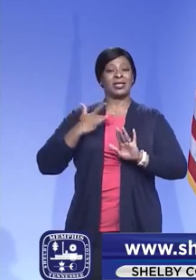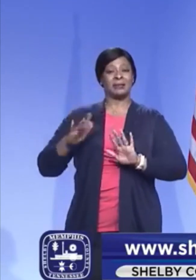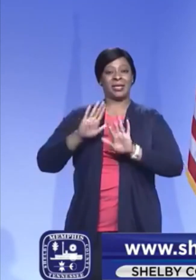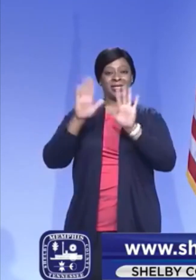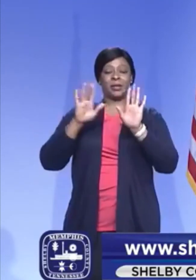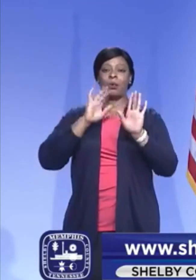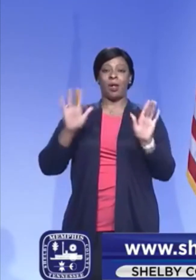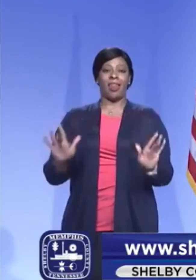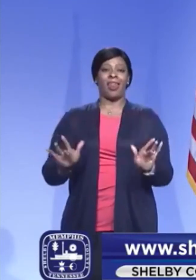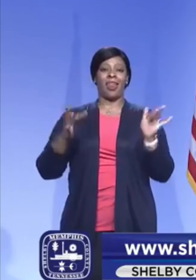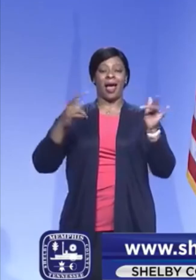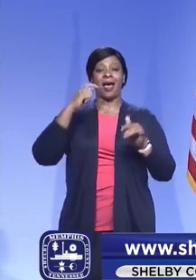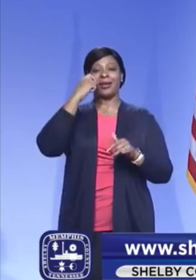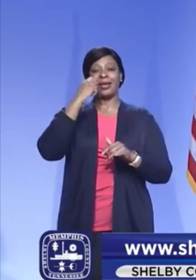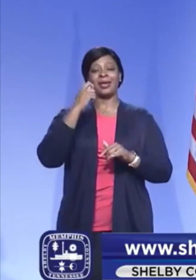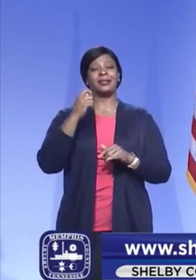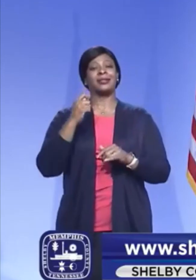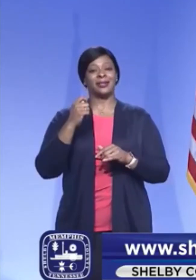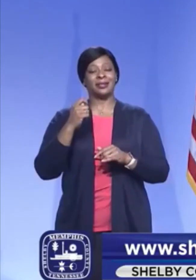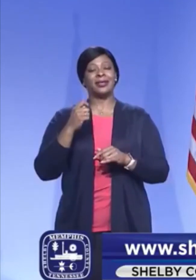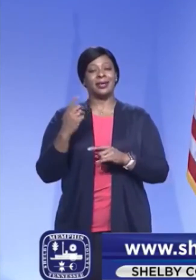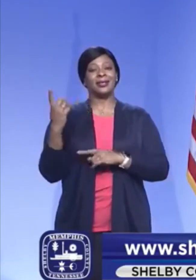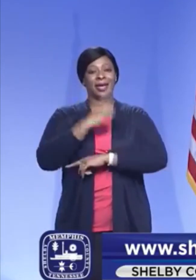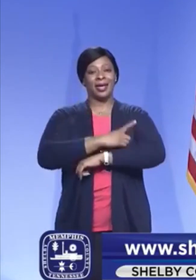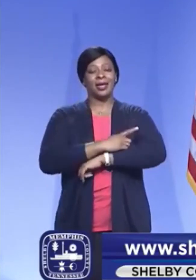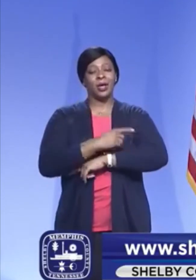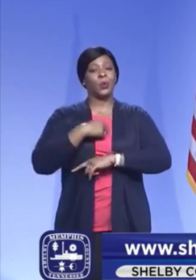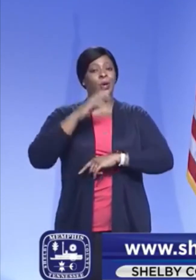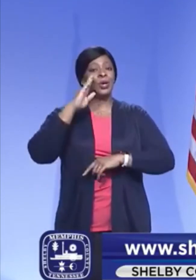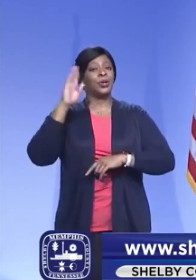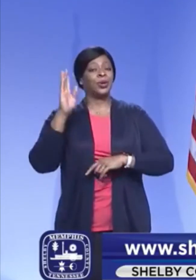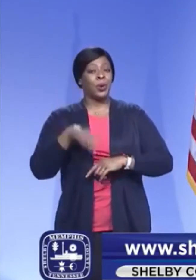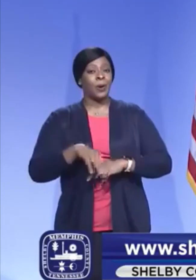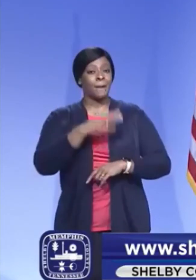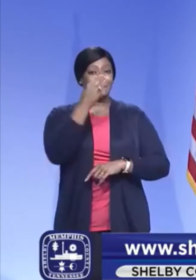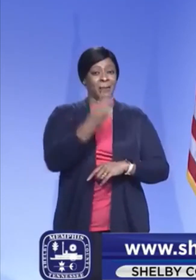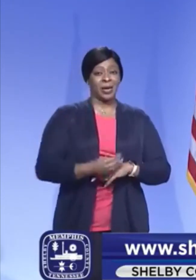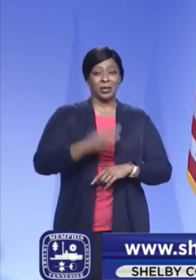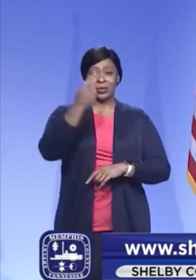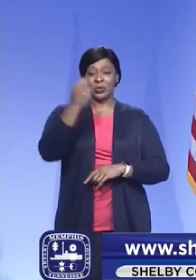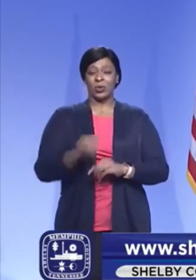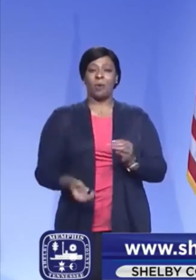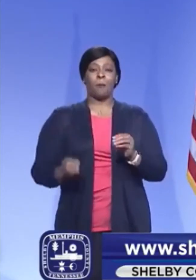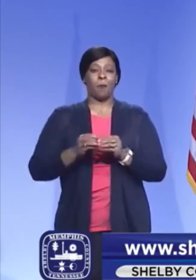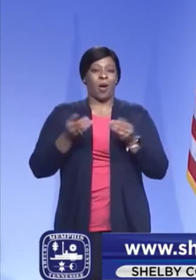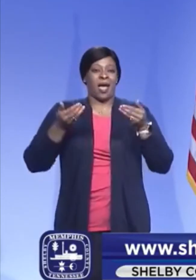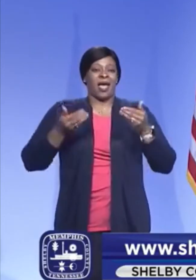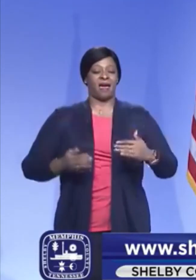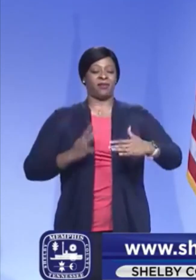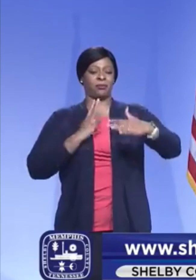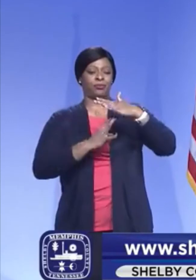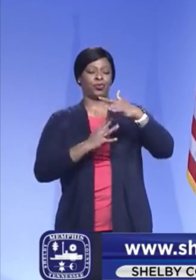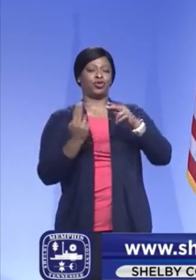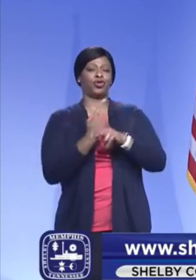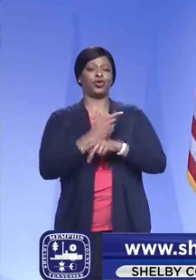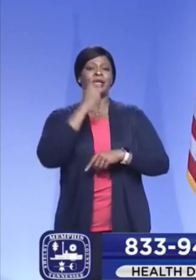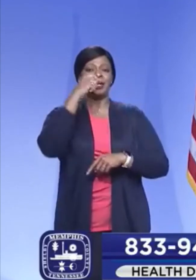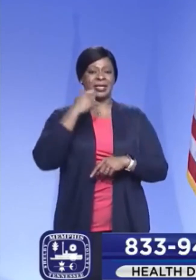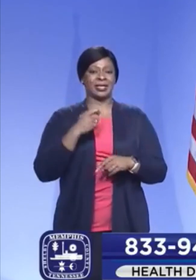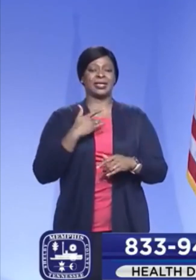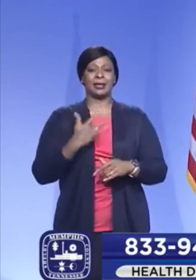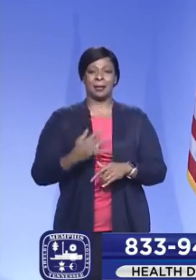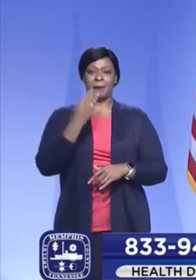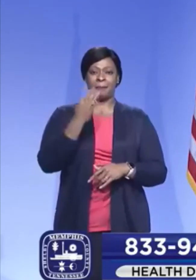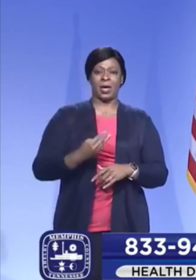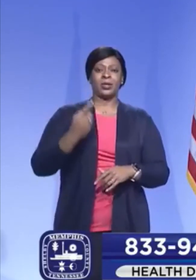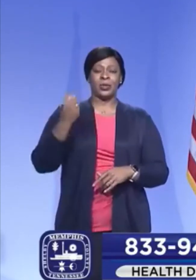light testing day. But then we know that Monday and Tuesday are more heavily utilized for testing,